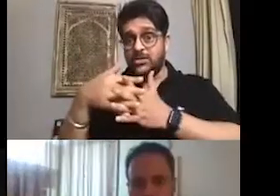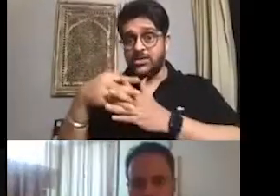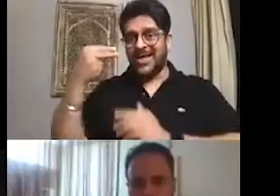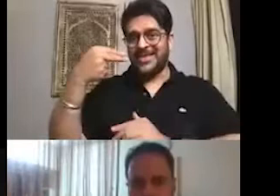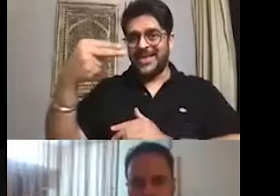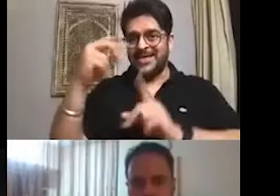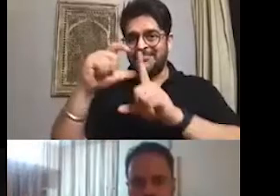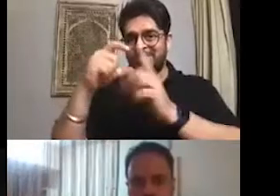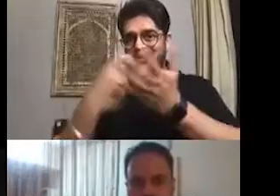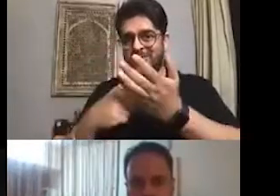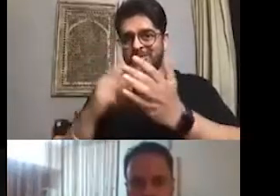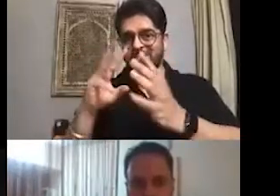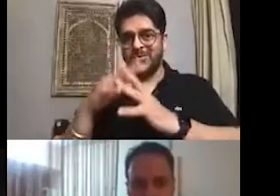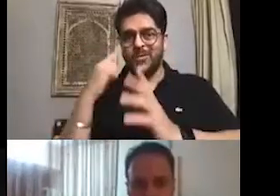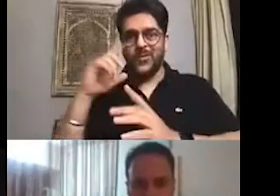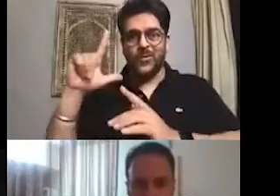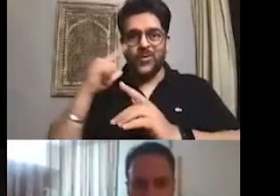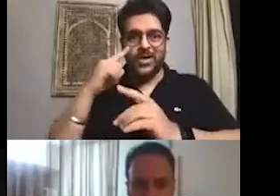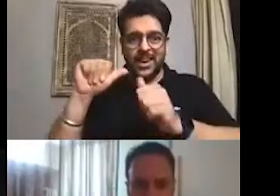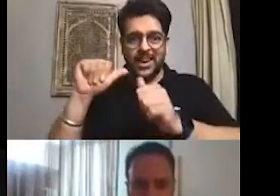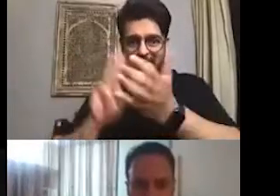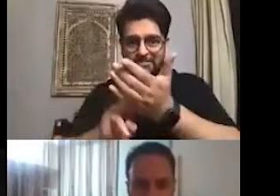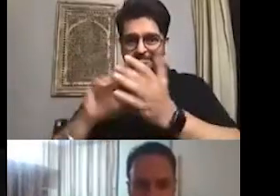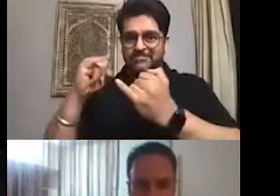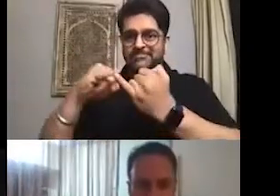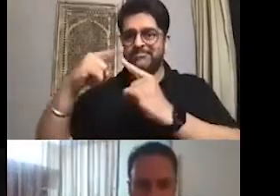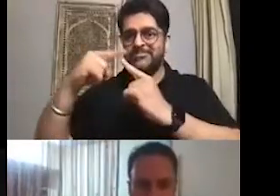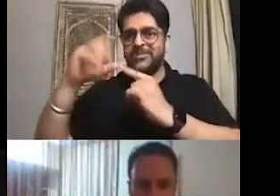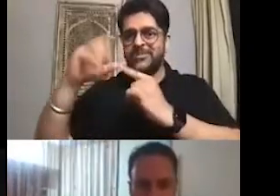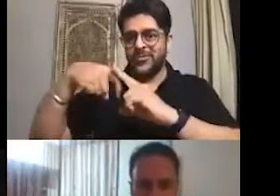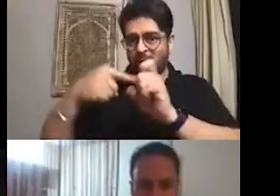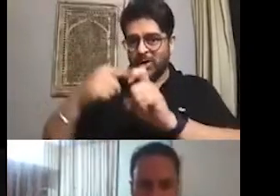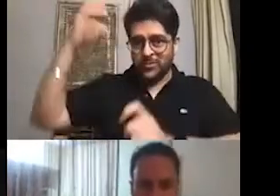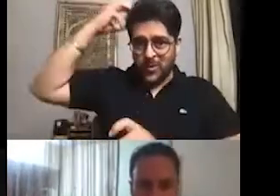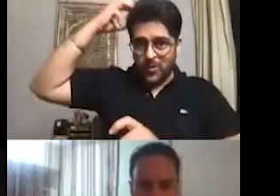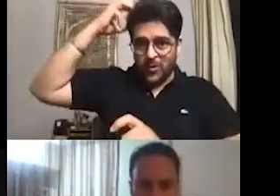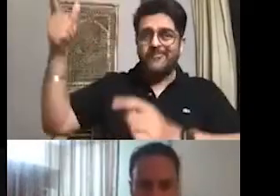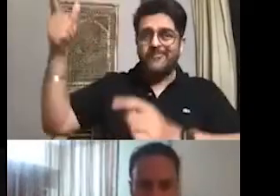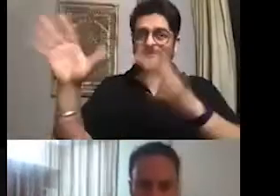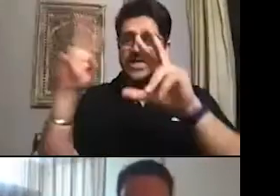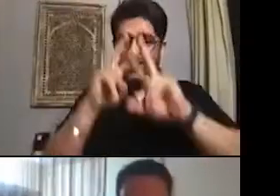So, one person from America whose name is Dr. William Stock.